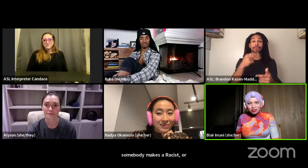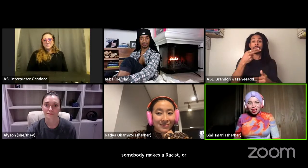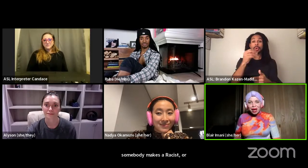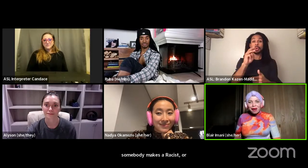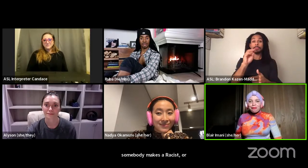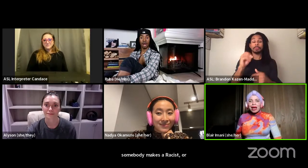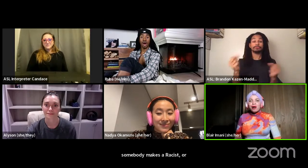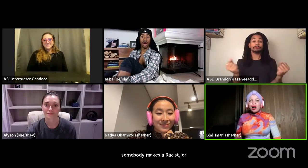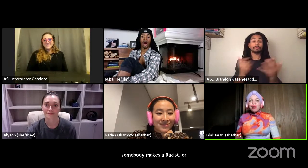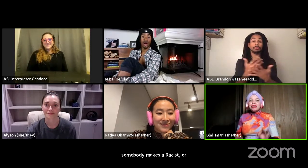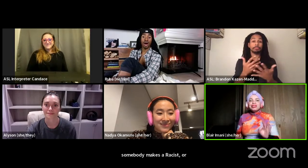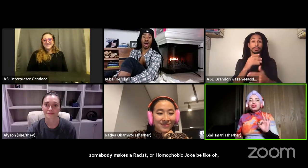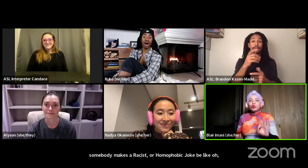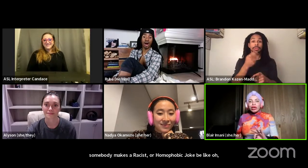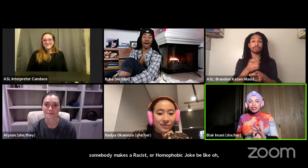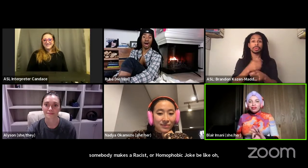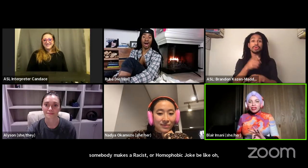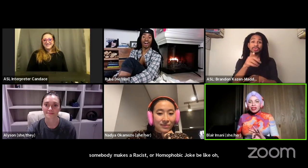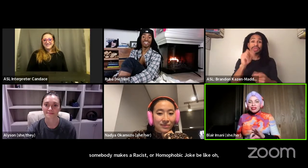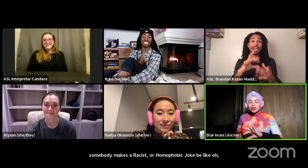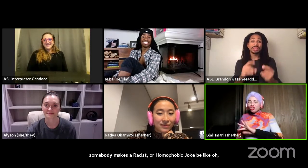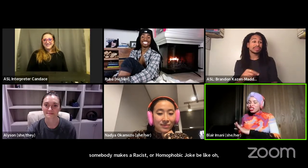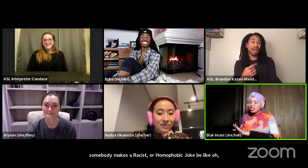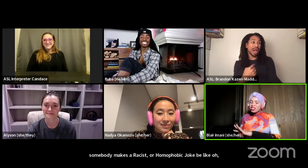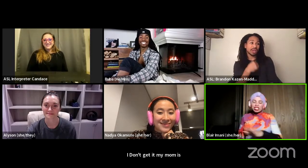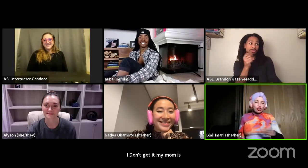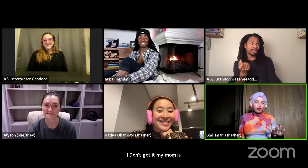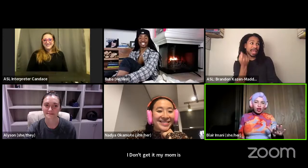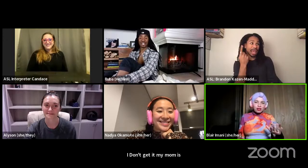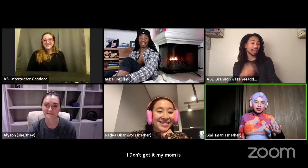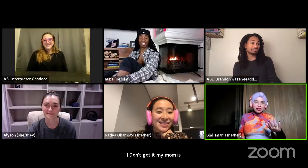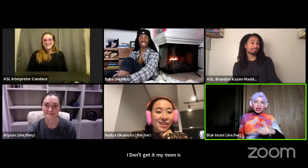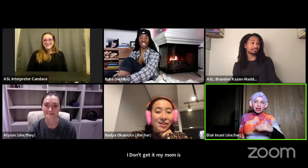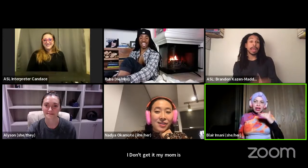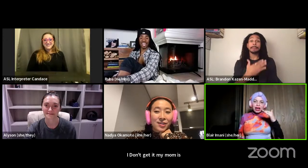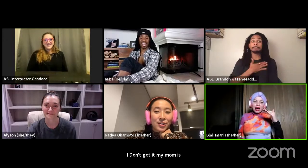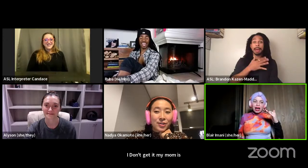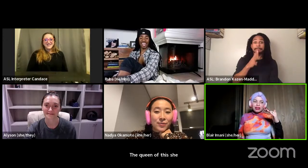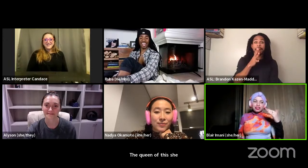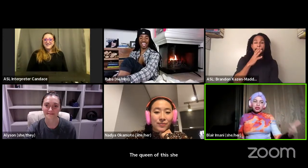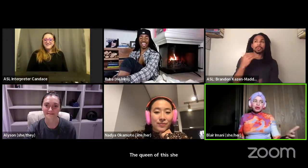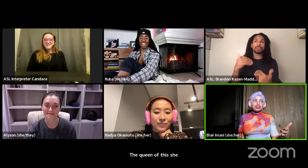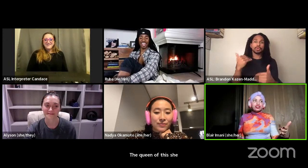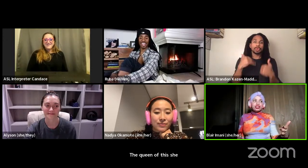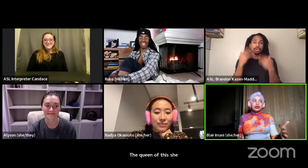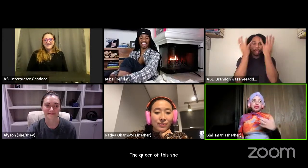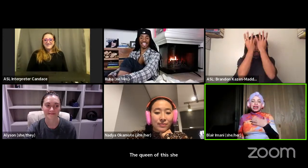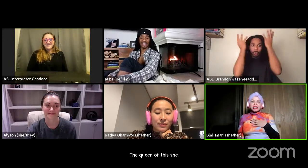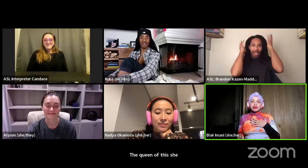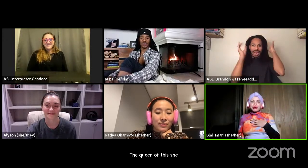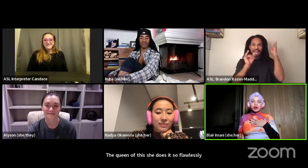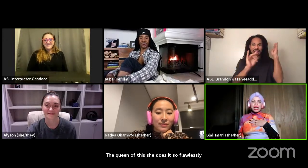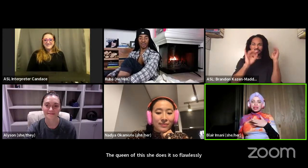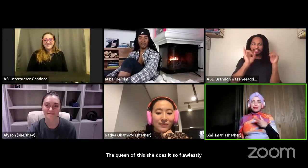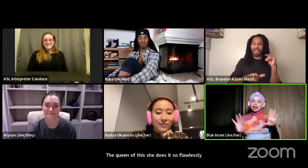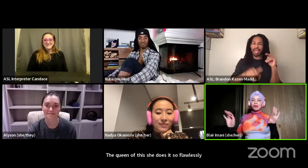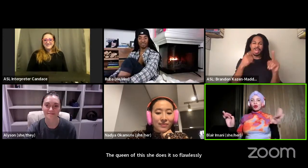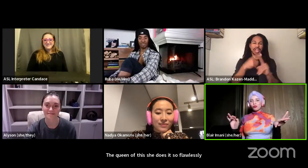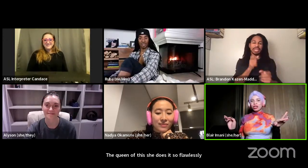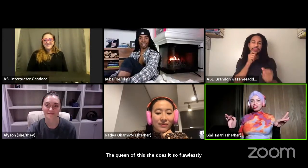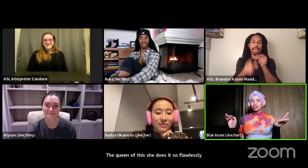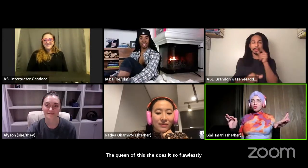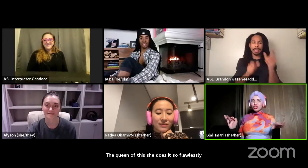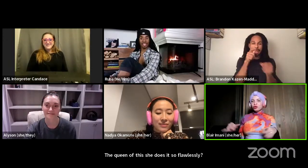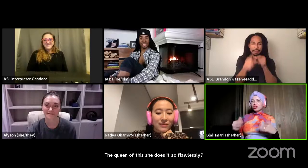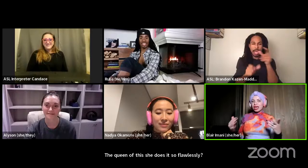it. My mom is the queen of this. She does it so flawlessly. She would actually do it with us when we were trying to